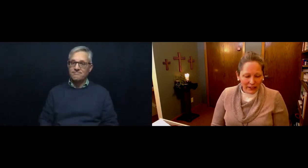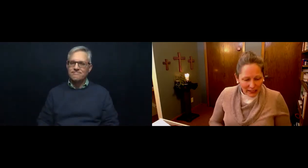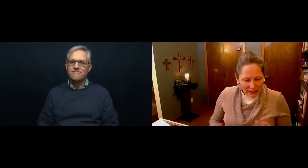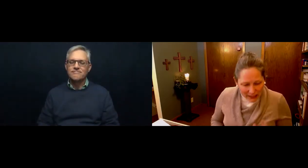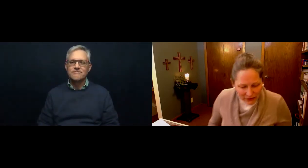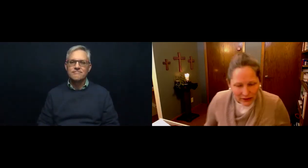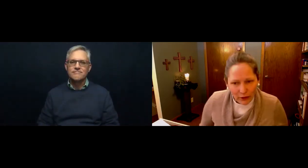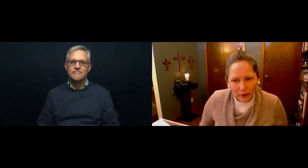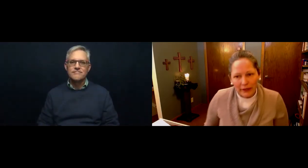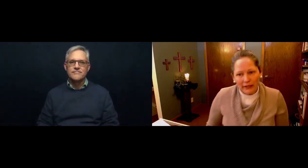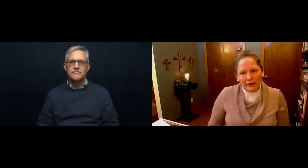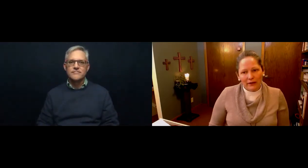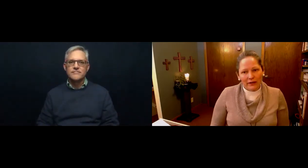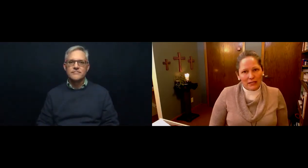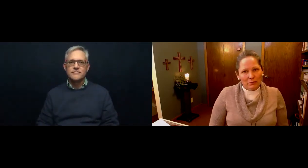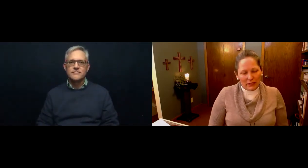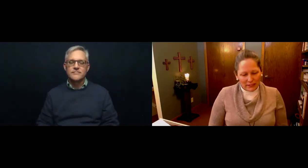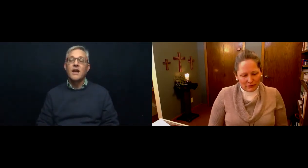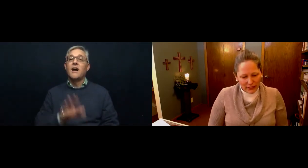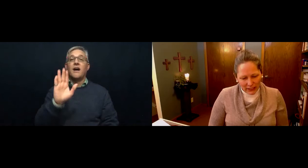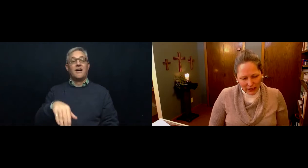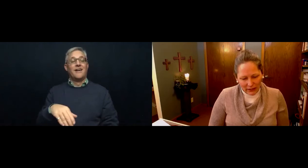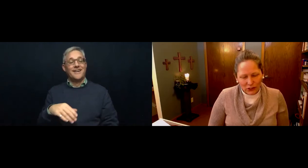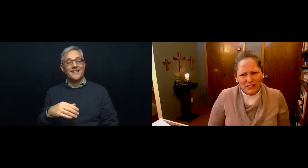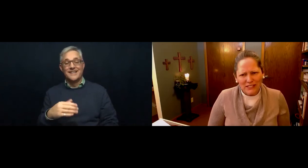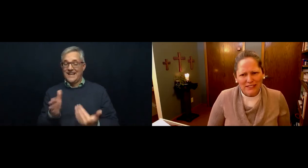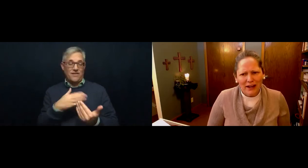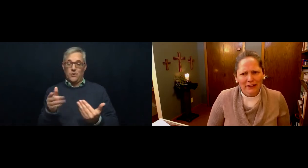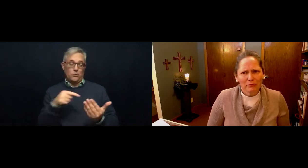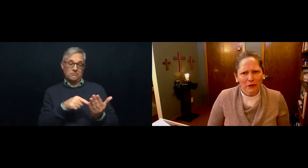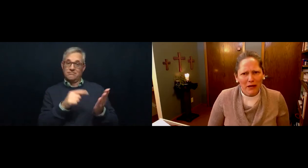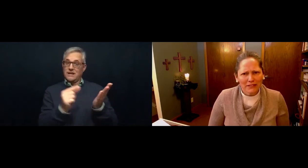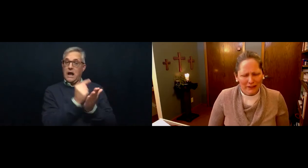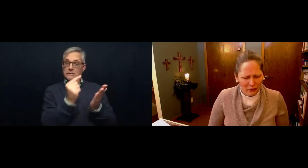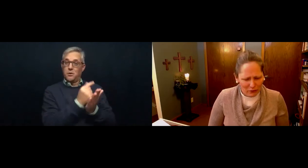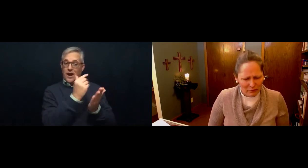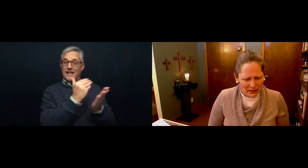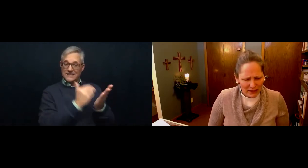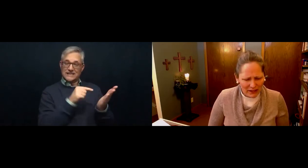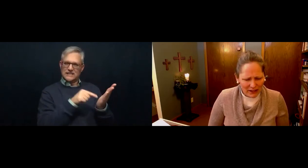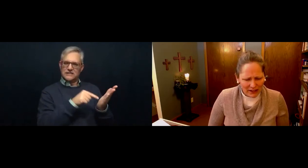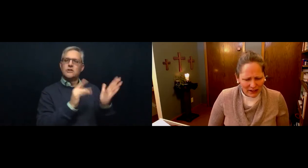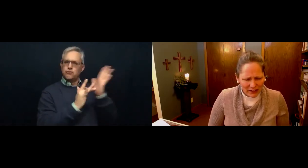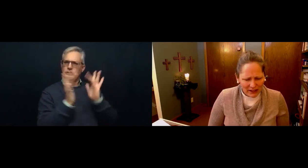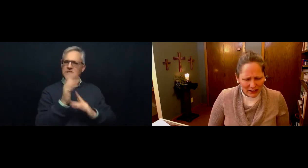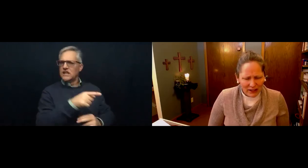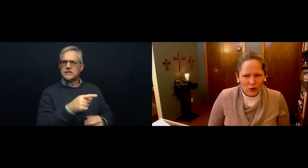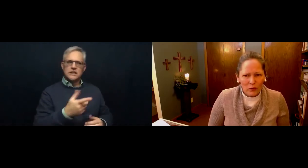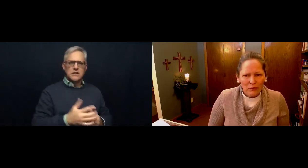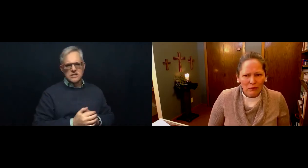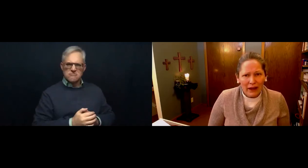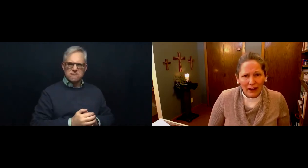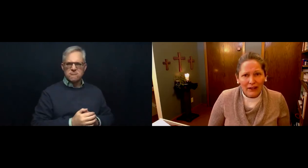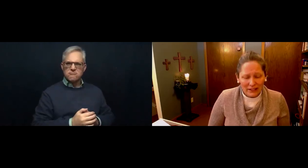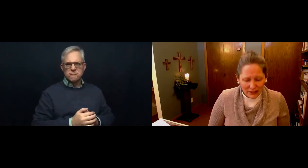And even though in our gospel lesson for today, Jesus is kind of brusque and grumpy,